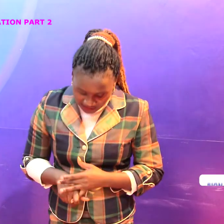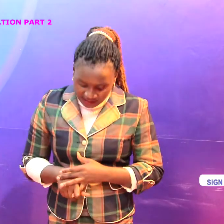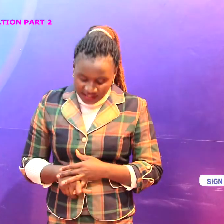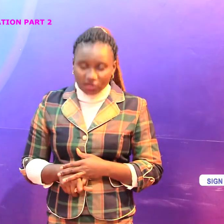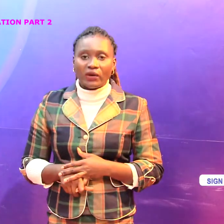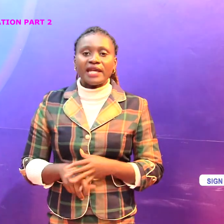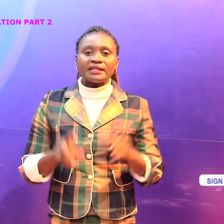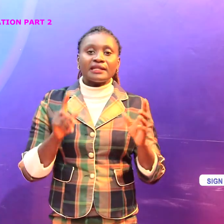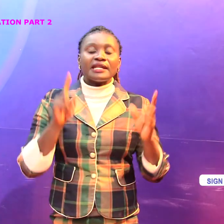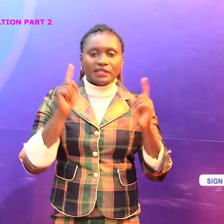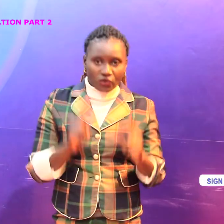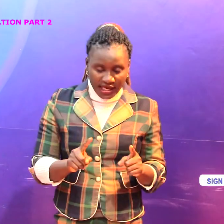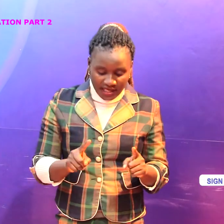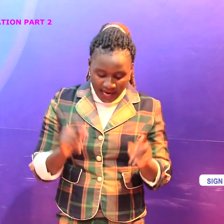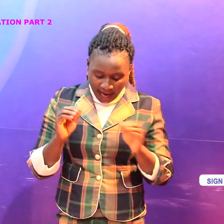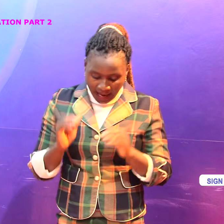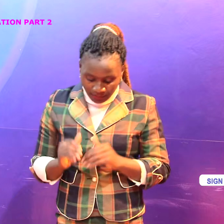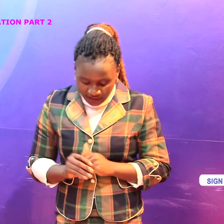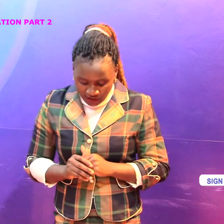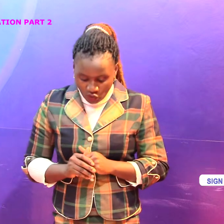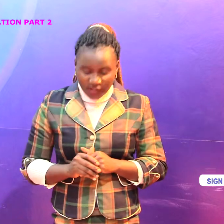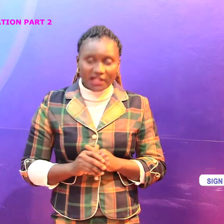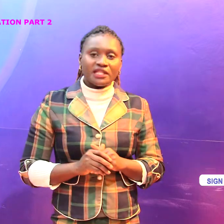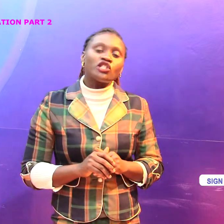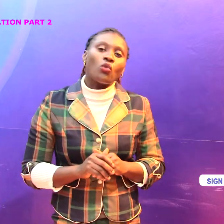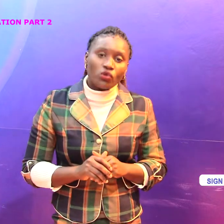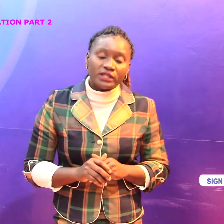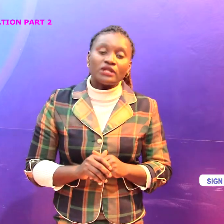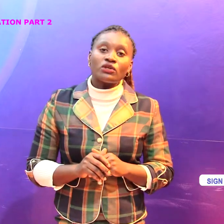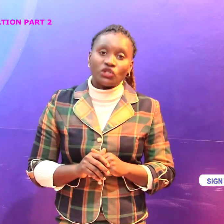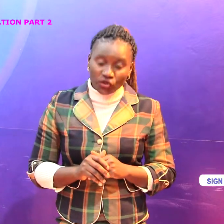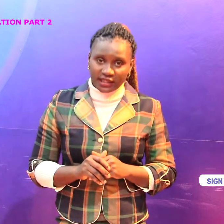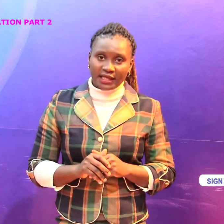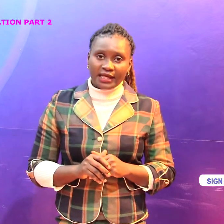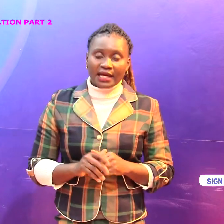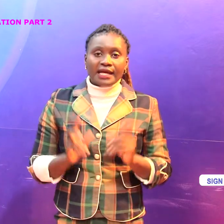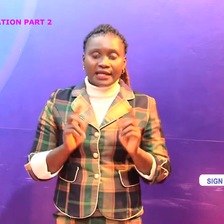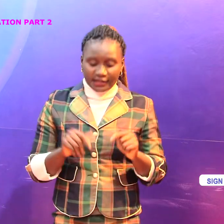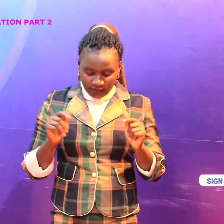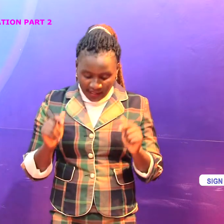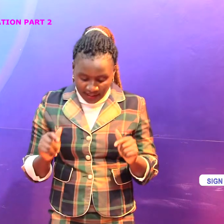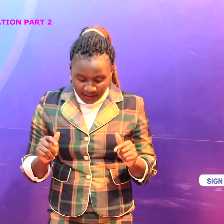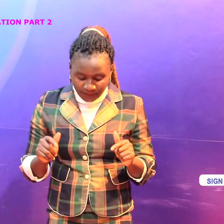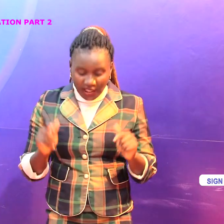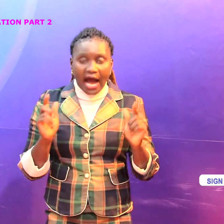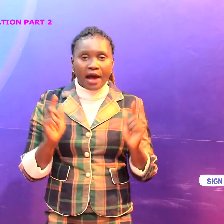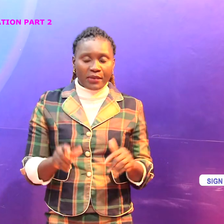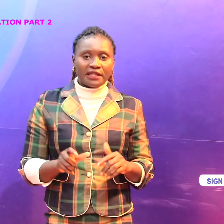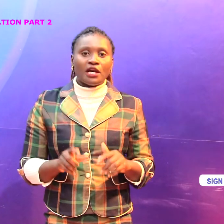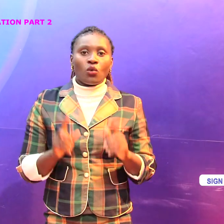the strike happened when the teacher was on duty. The strike happened when